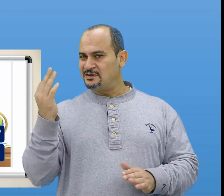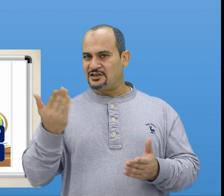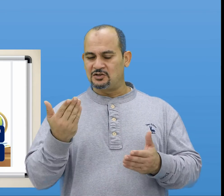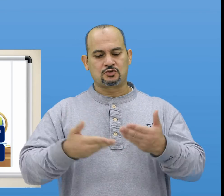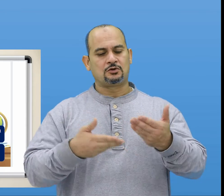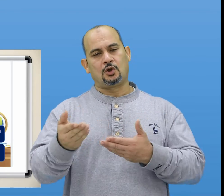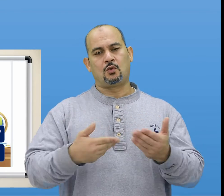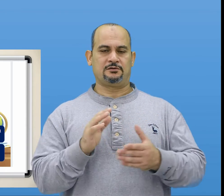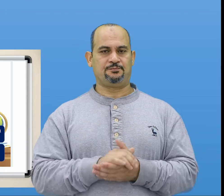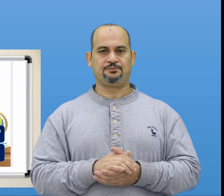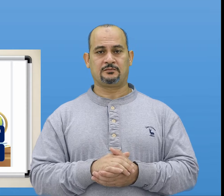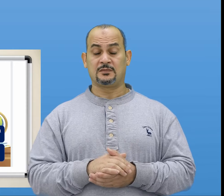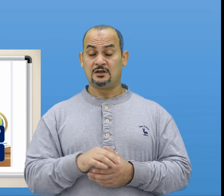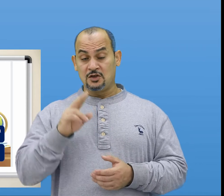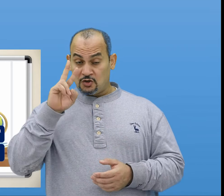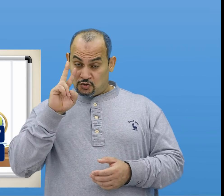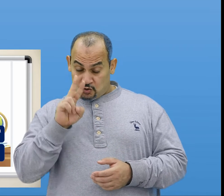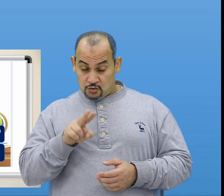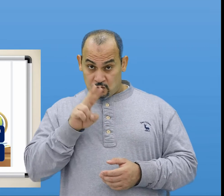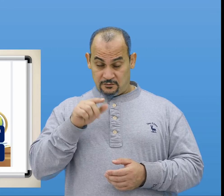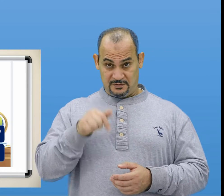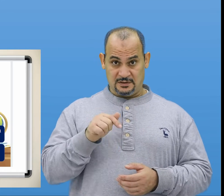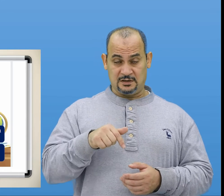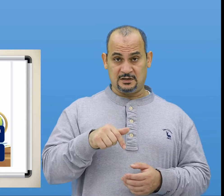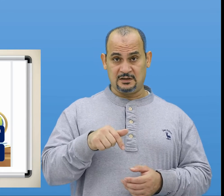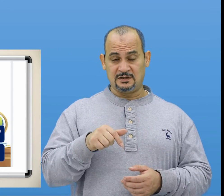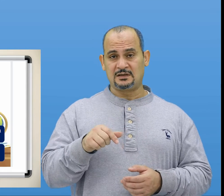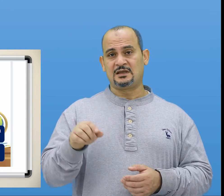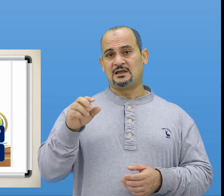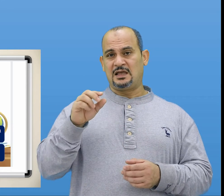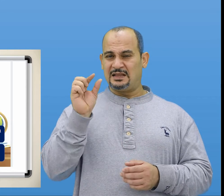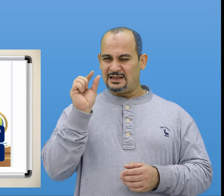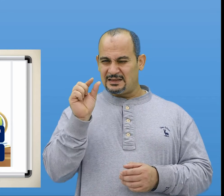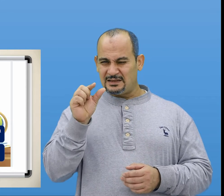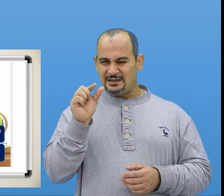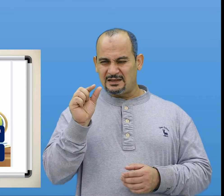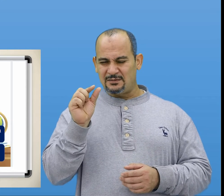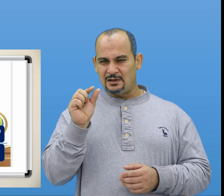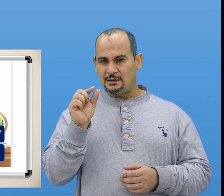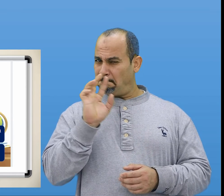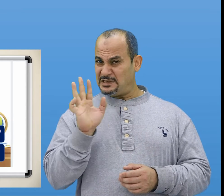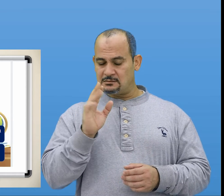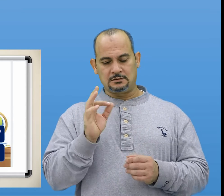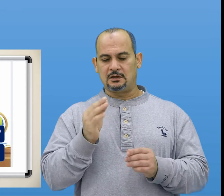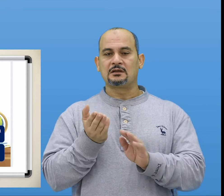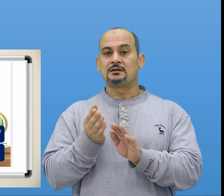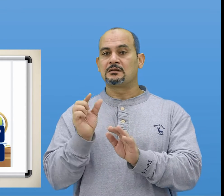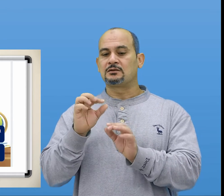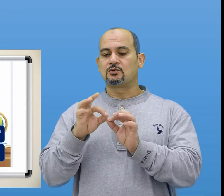one direction around a central island. So that's the roundabout. We leave the roundabout at the second